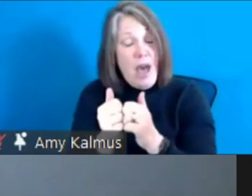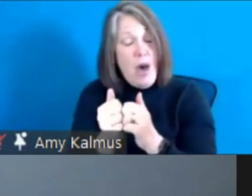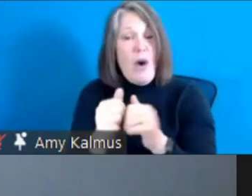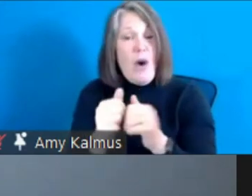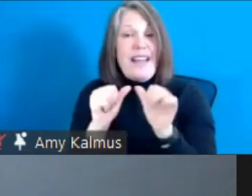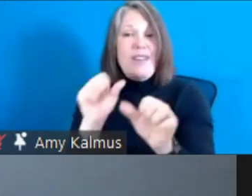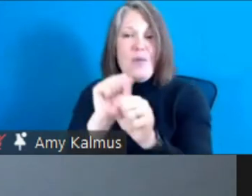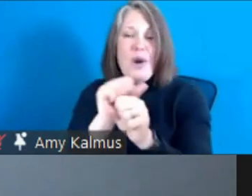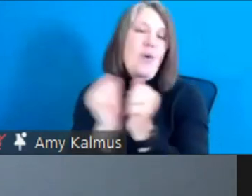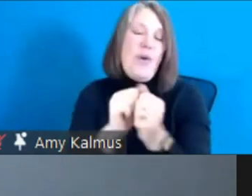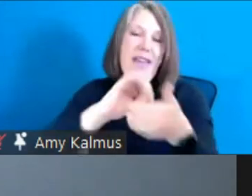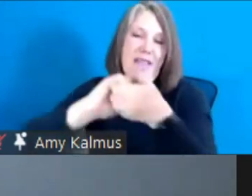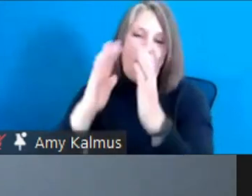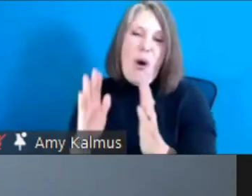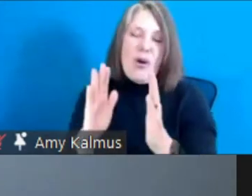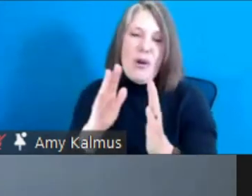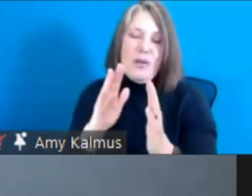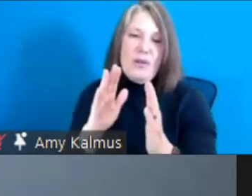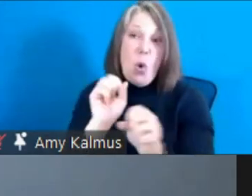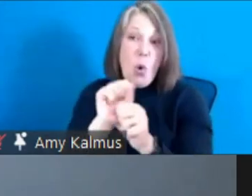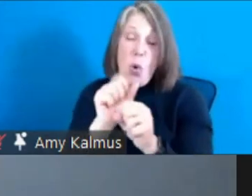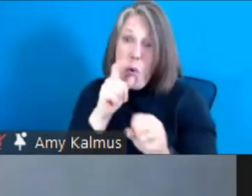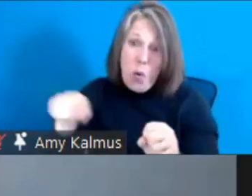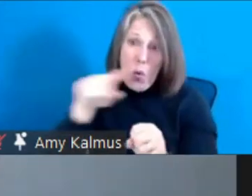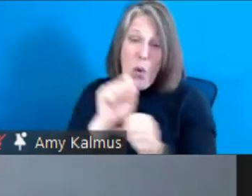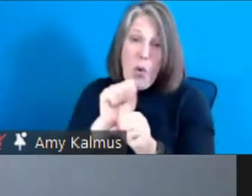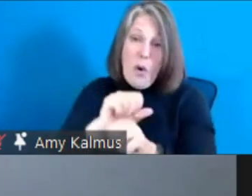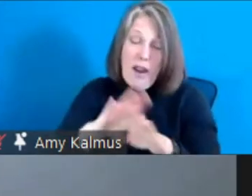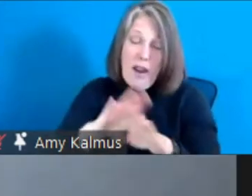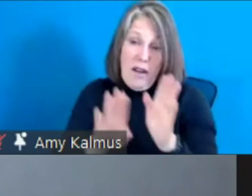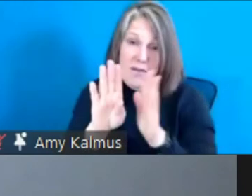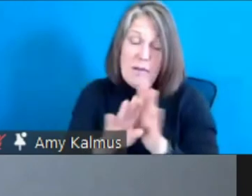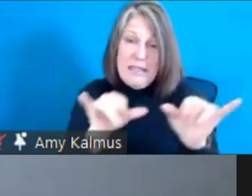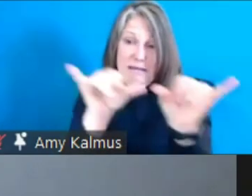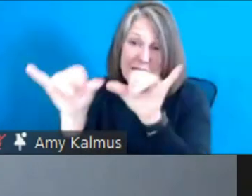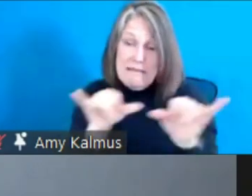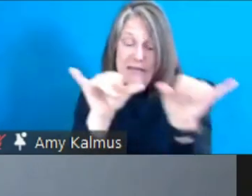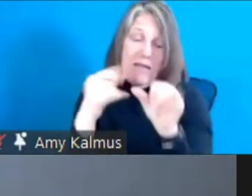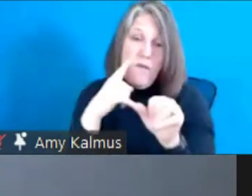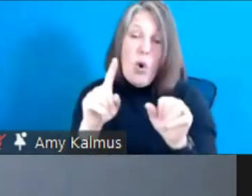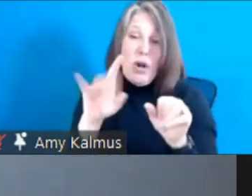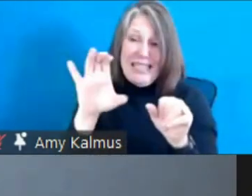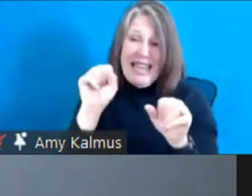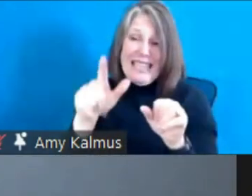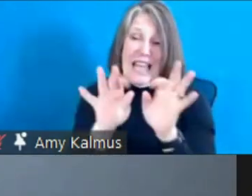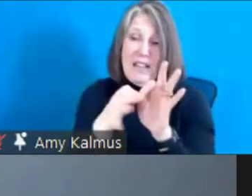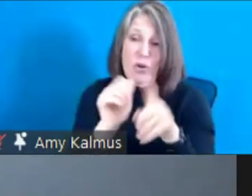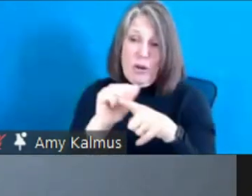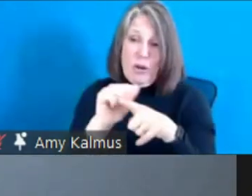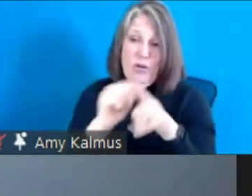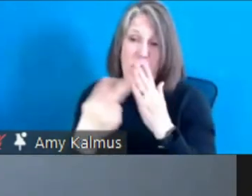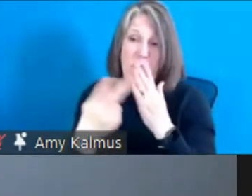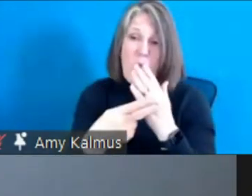with our partners who are working on developing the standardization of Chinese Sign Language interpreter training